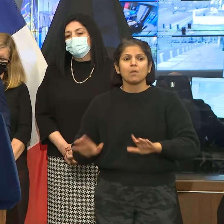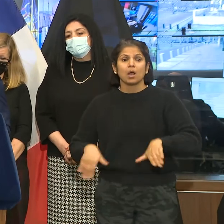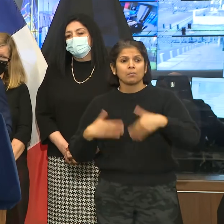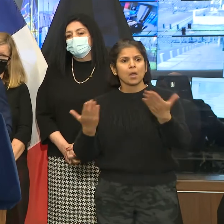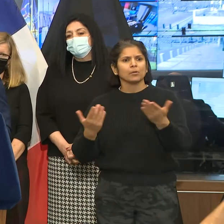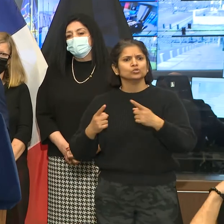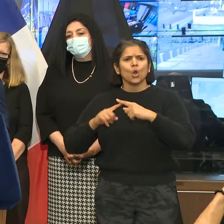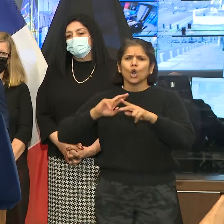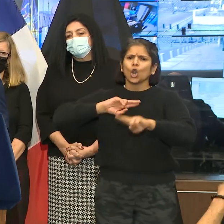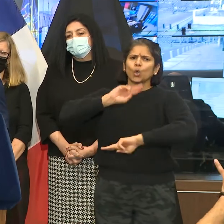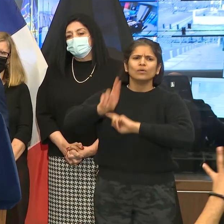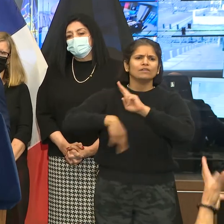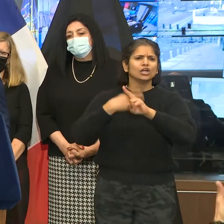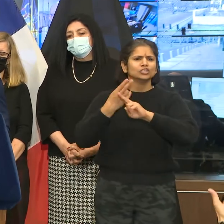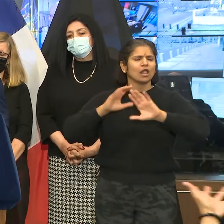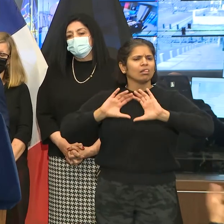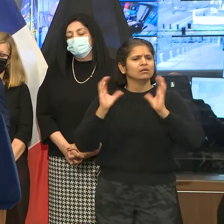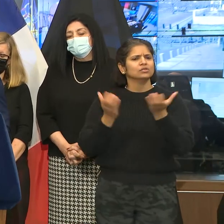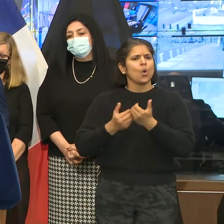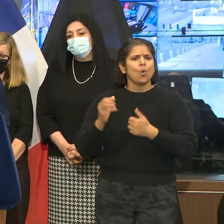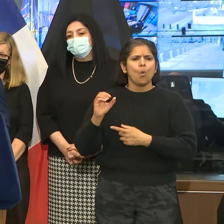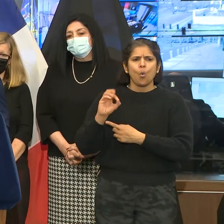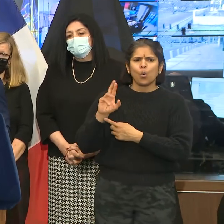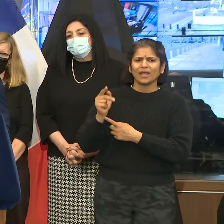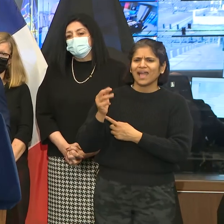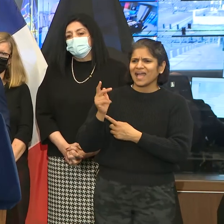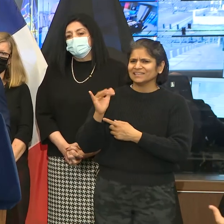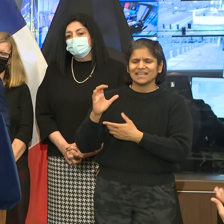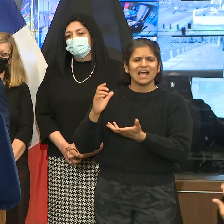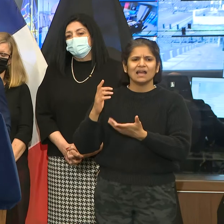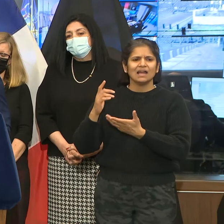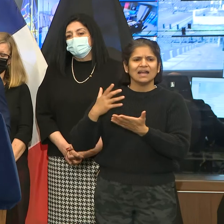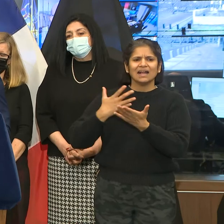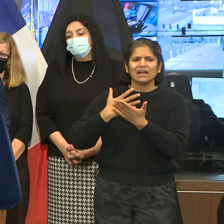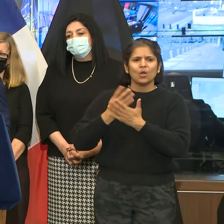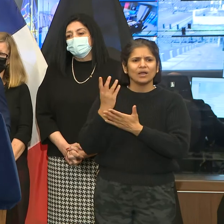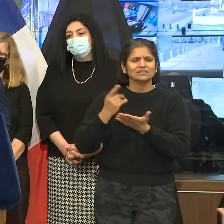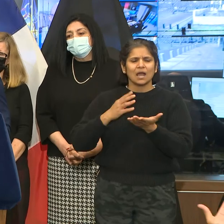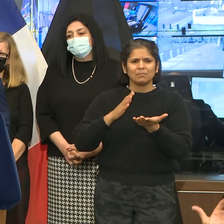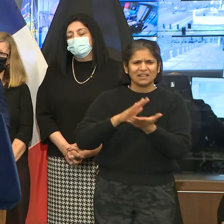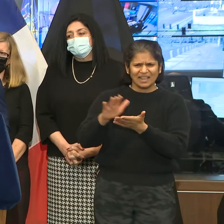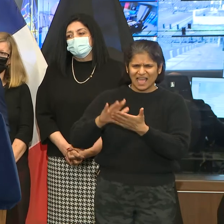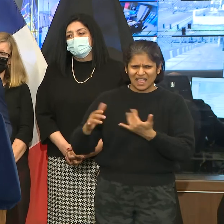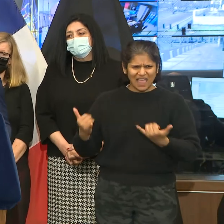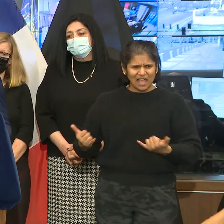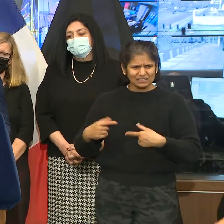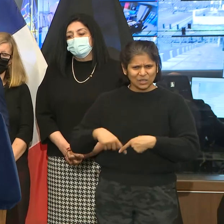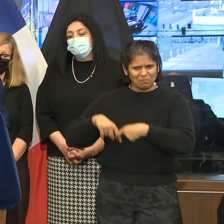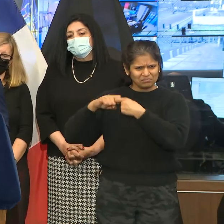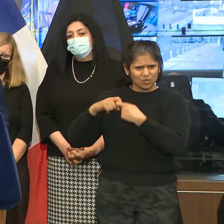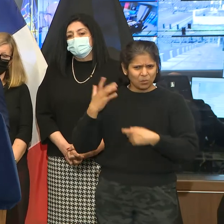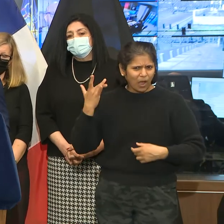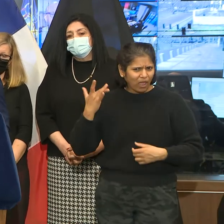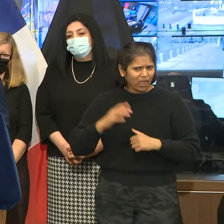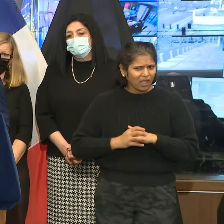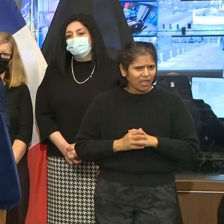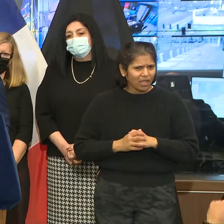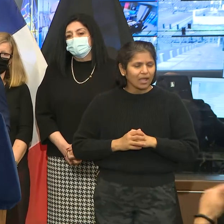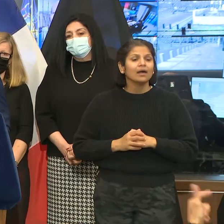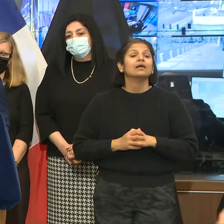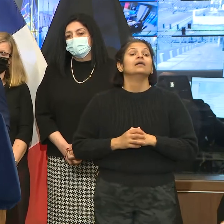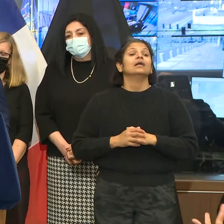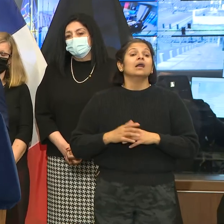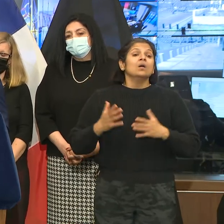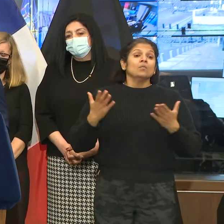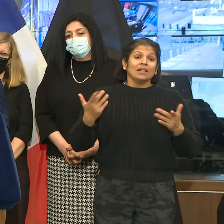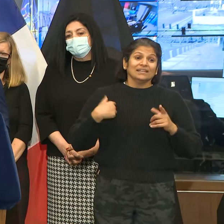organics program? How do you square that with eliminating in the budget? Well, you know, it's a preliminary budget, so there's